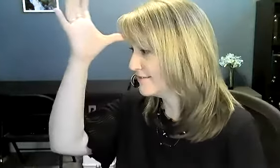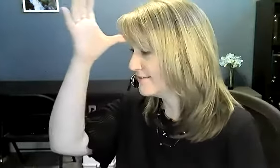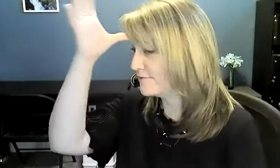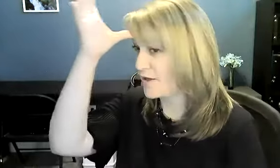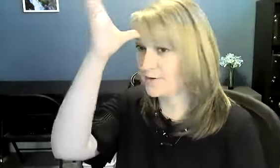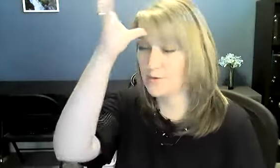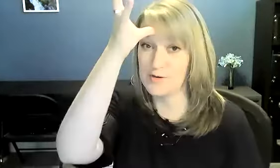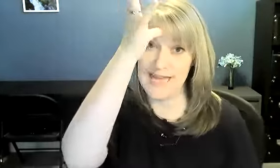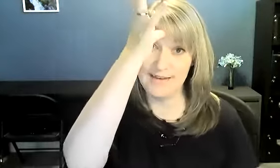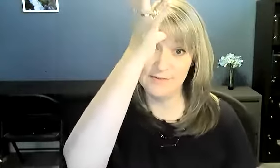Father or dad.